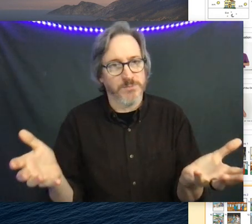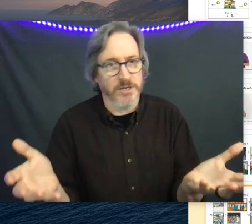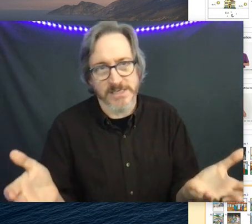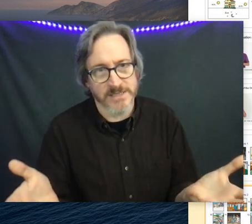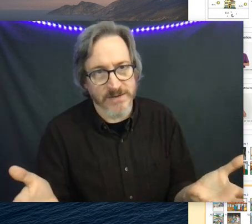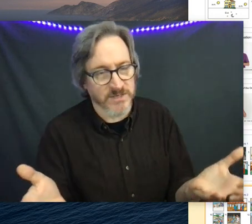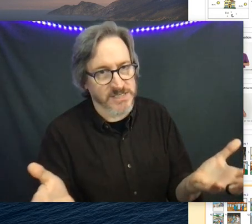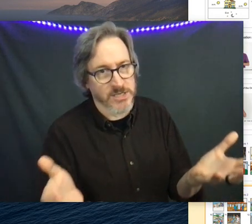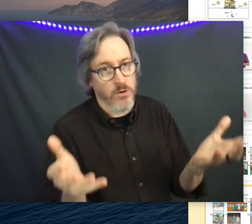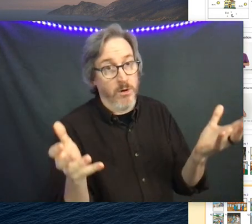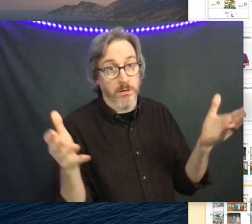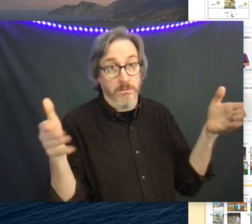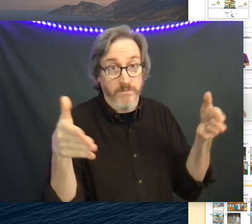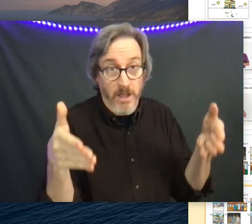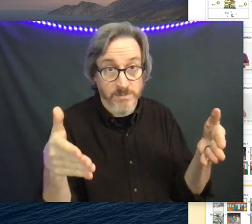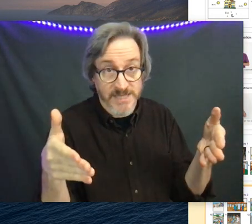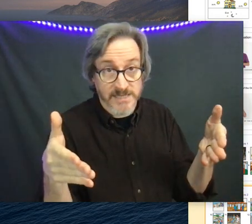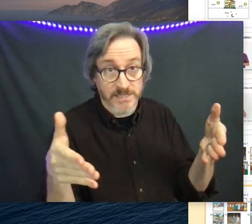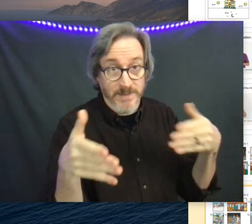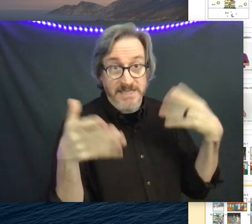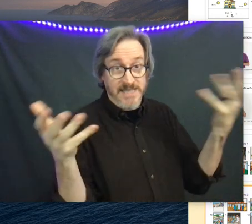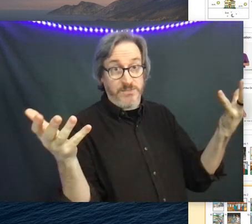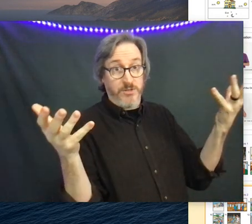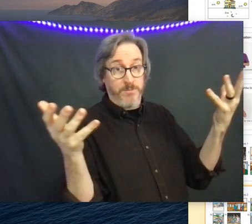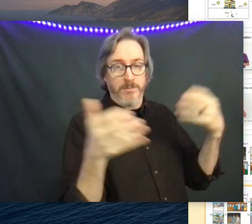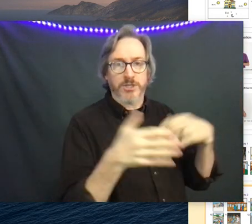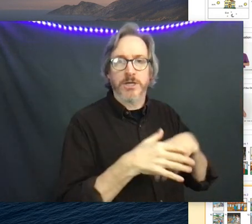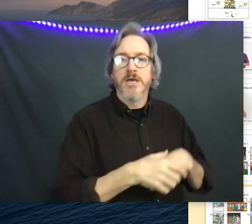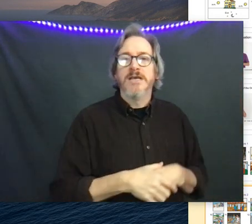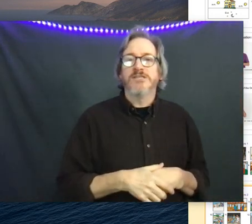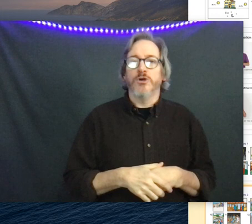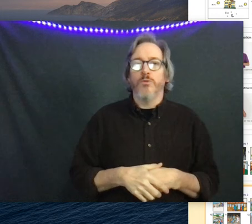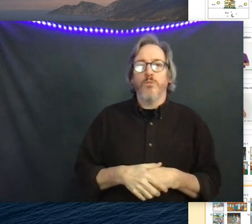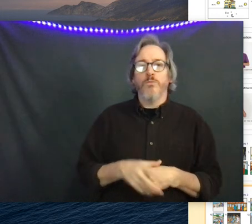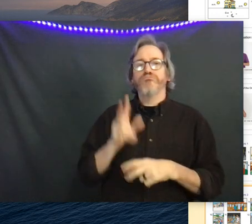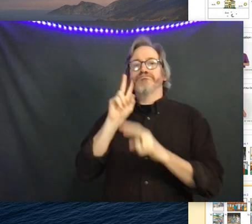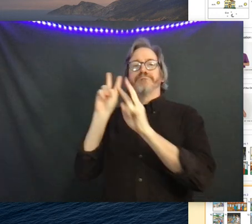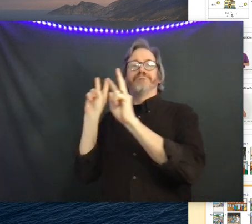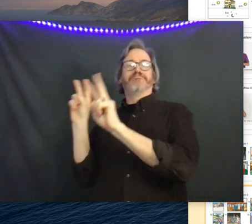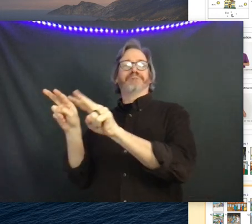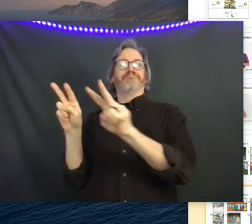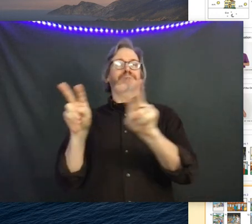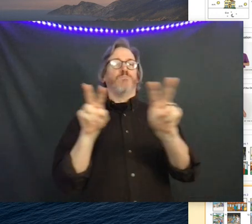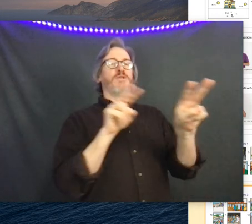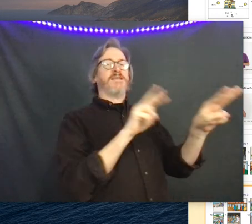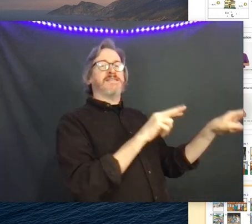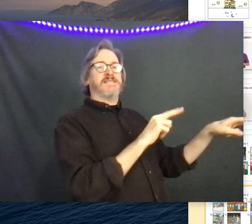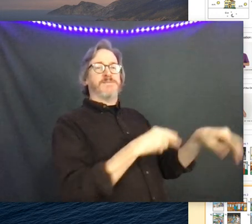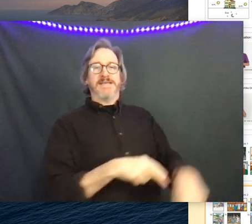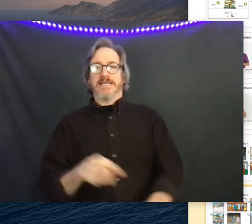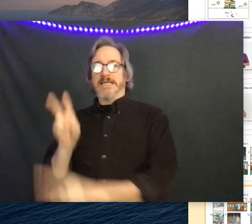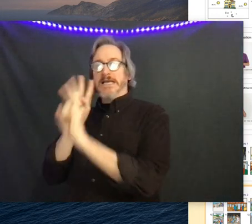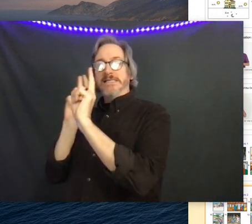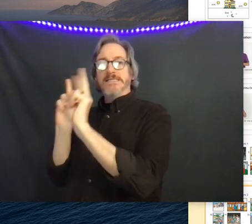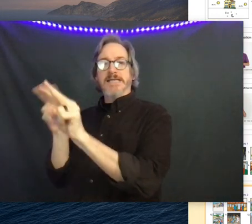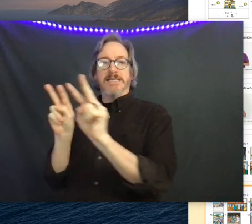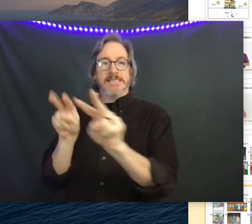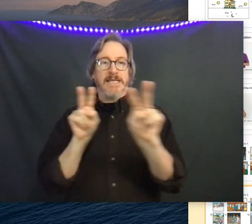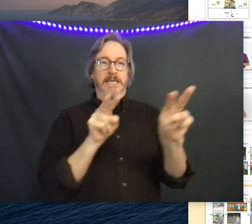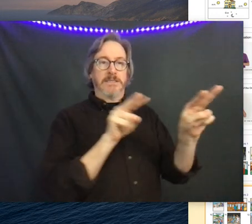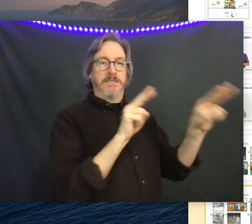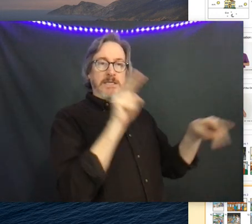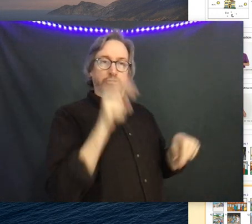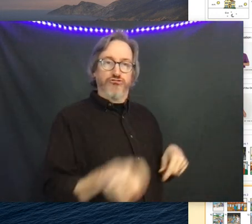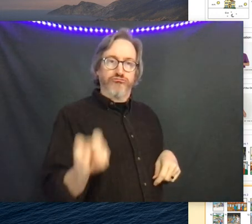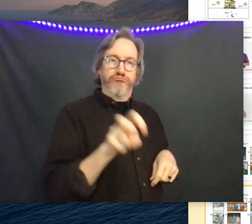everything in this book is San Francisco obsessed because that's where they're published. So what this is basically